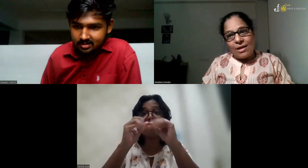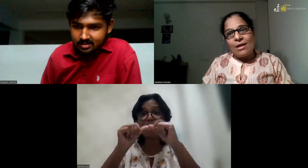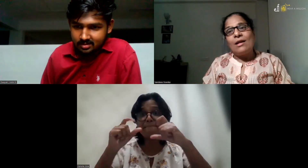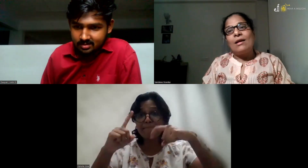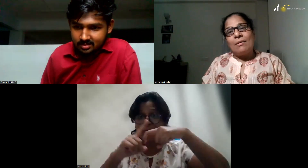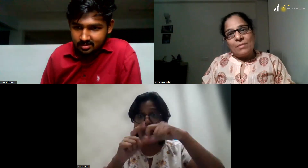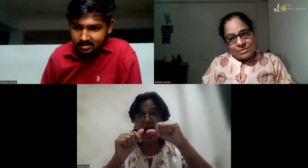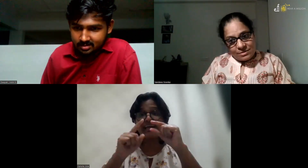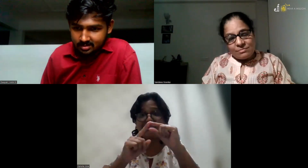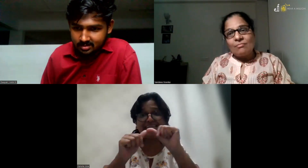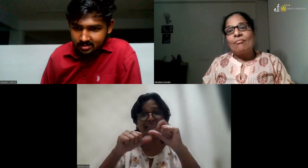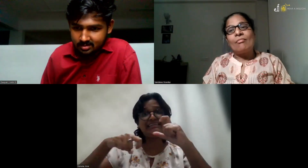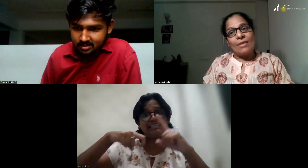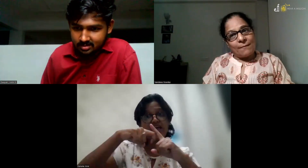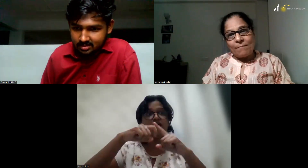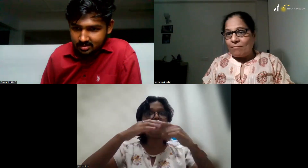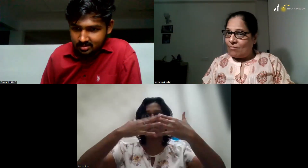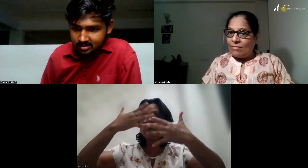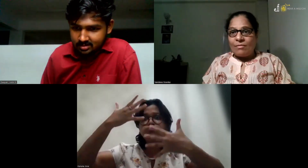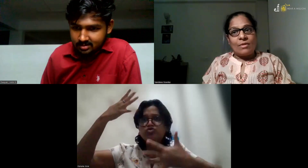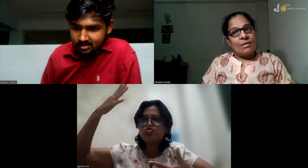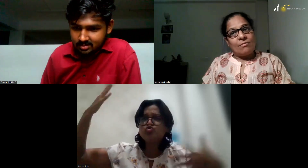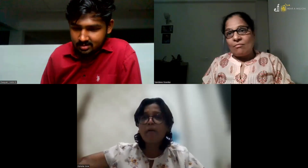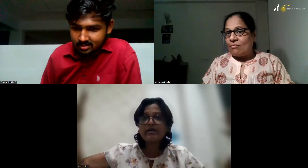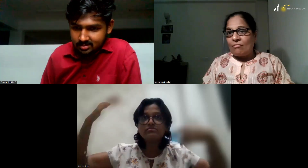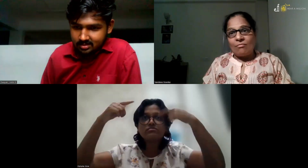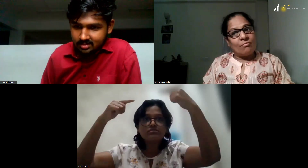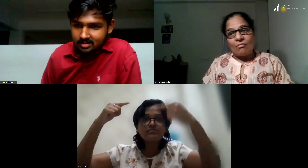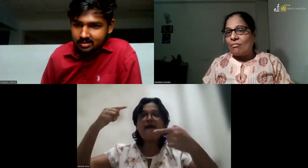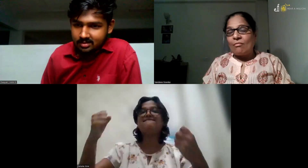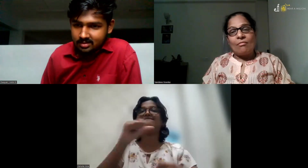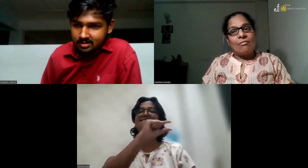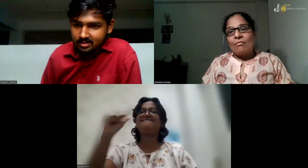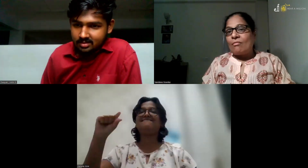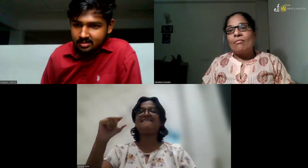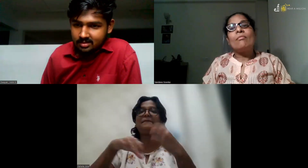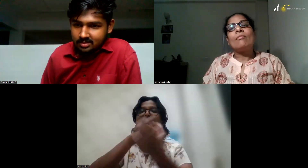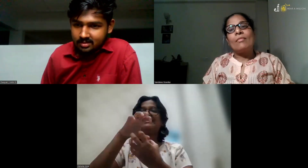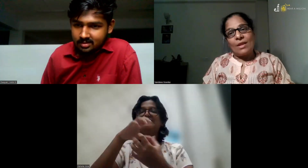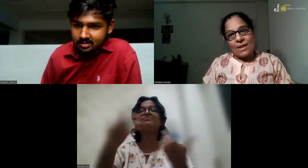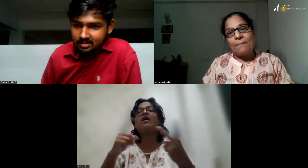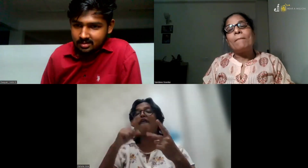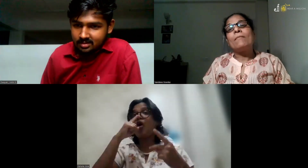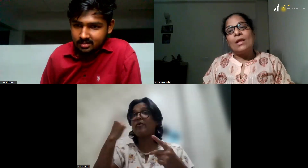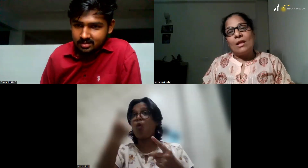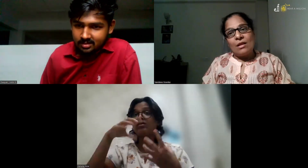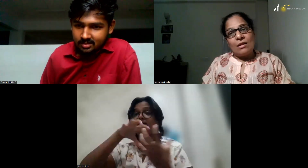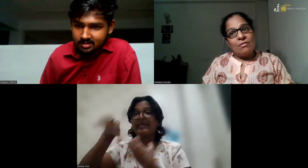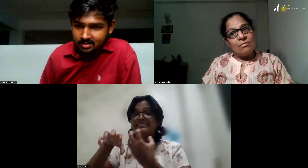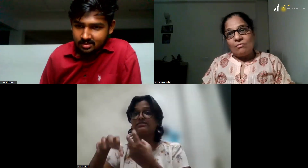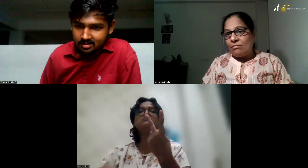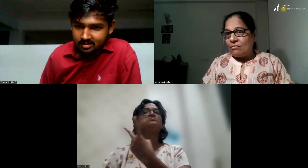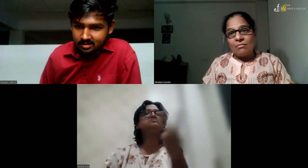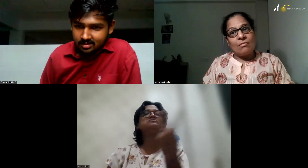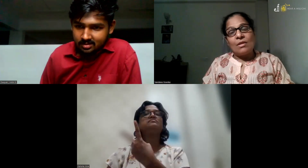If you are getting the package and all, back package, there are a lot of hostels and all, and you can get